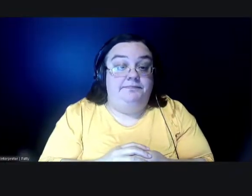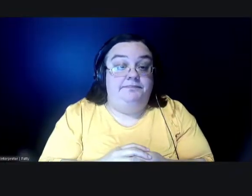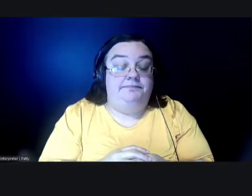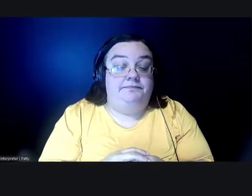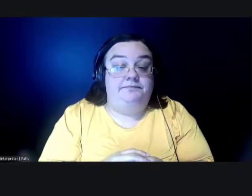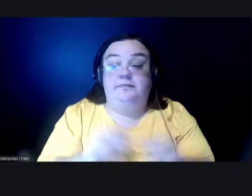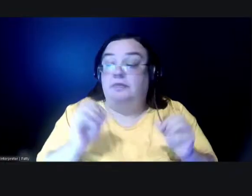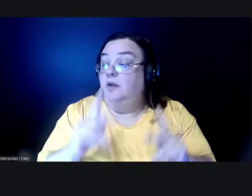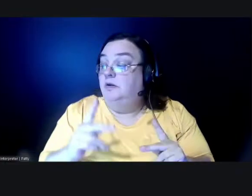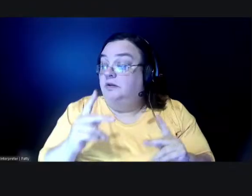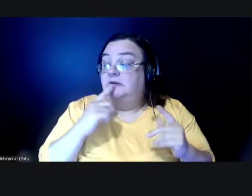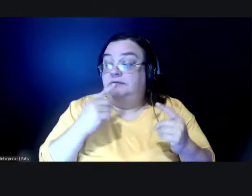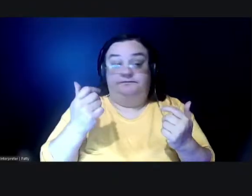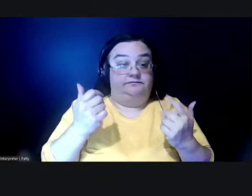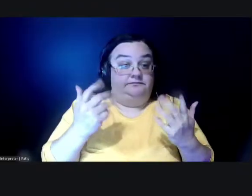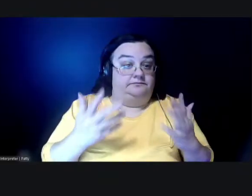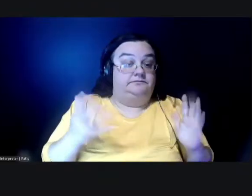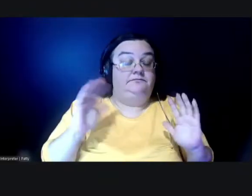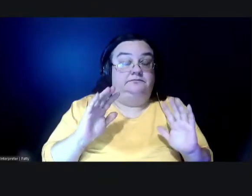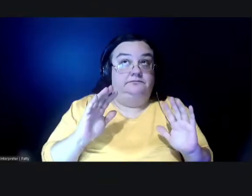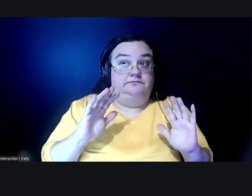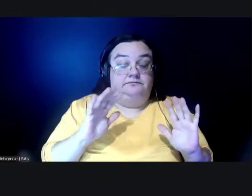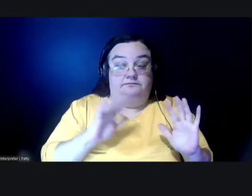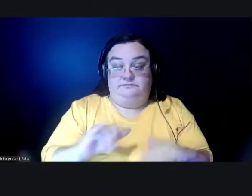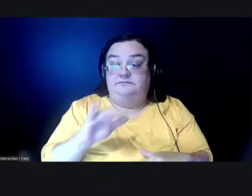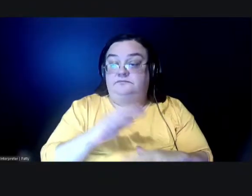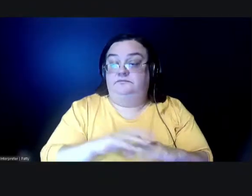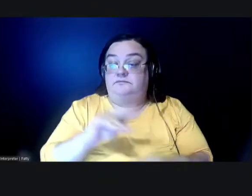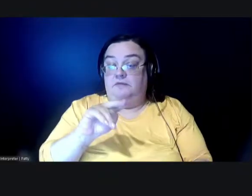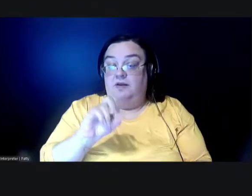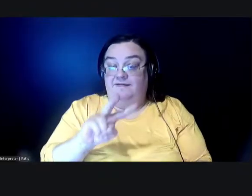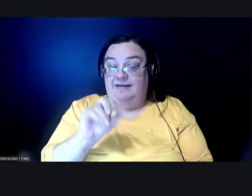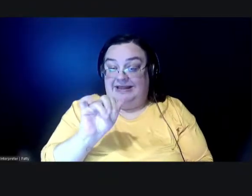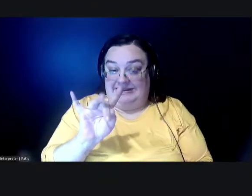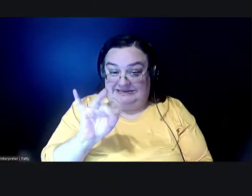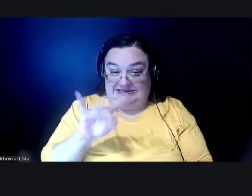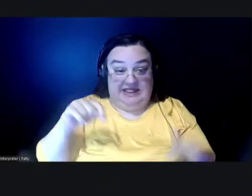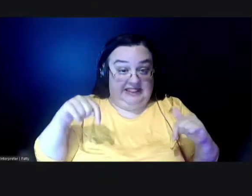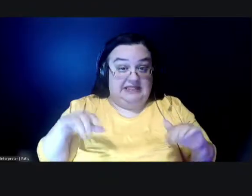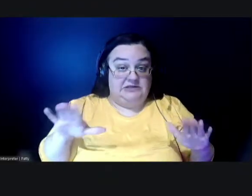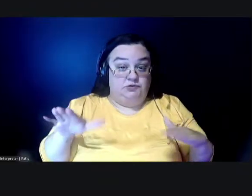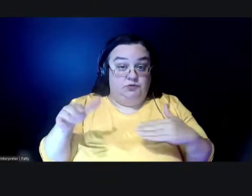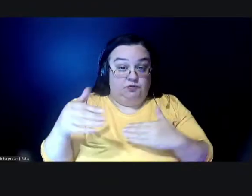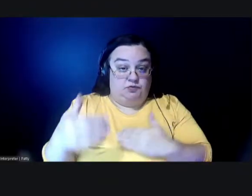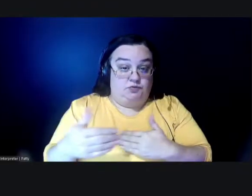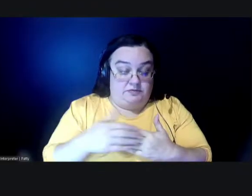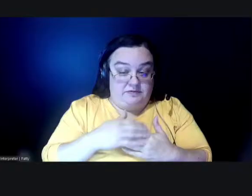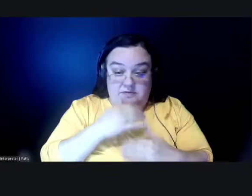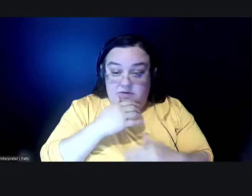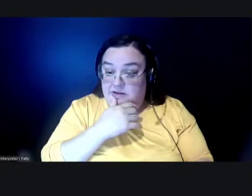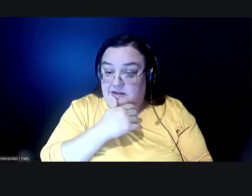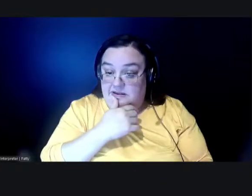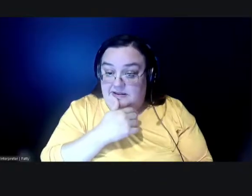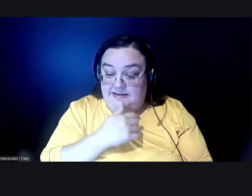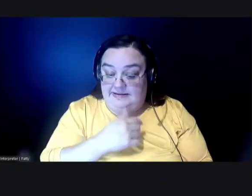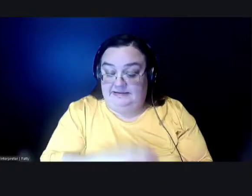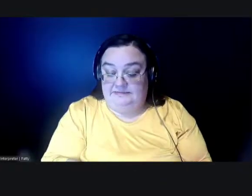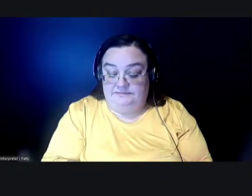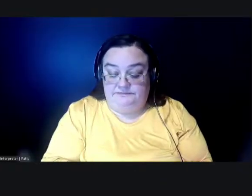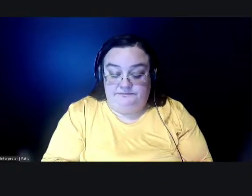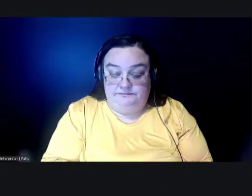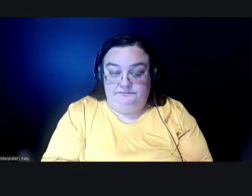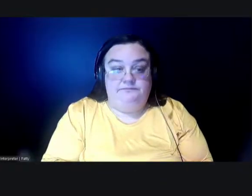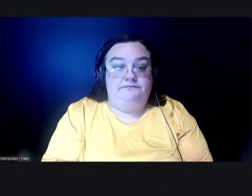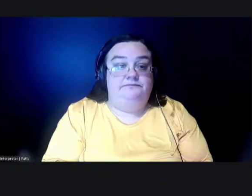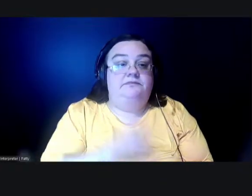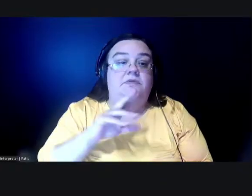Okay, so that's on the 18th in this room, 18th of November. November